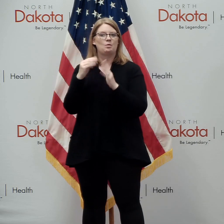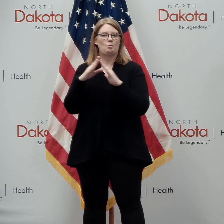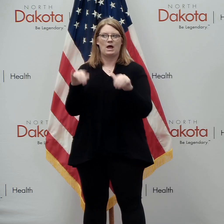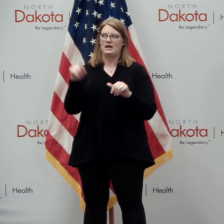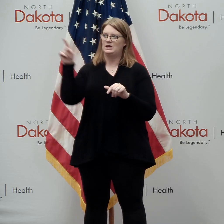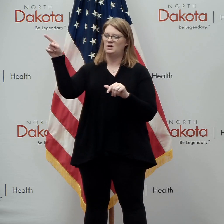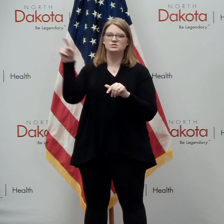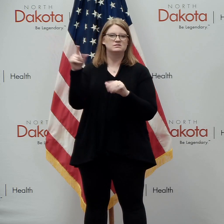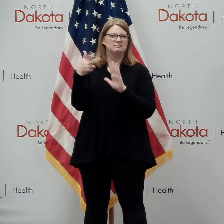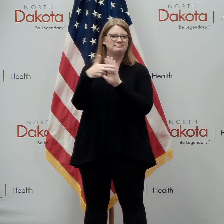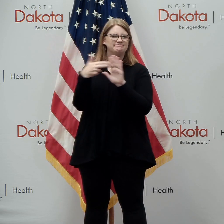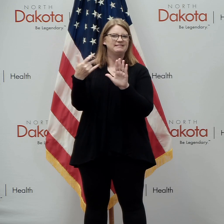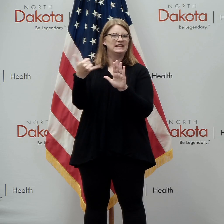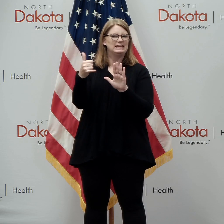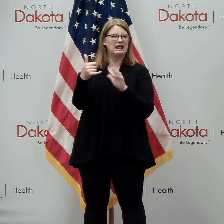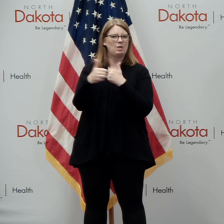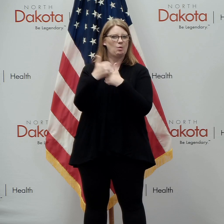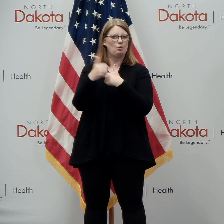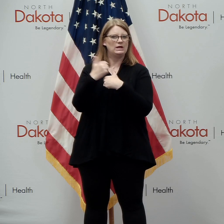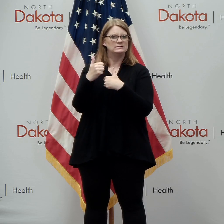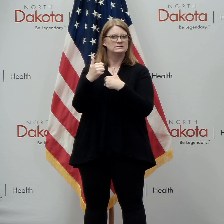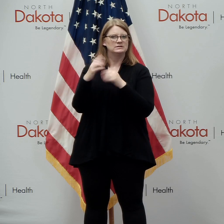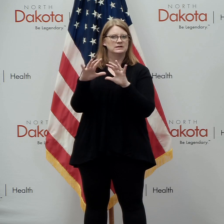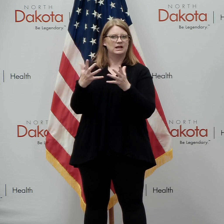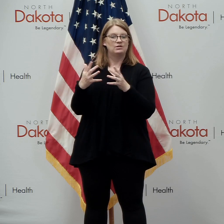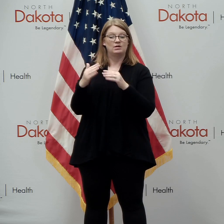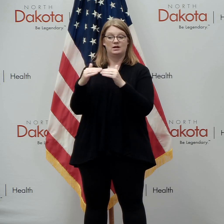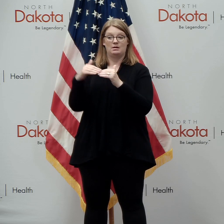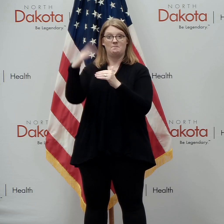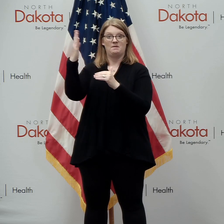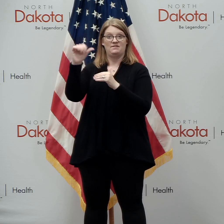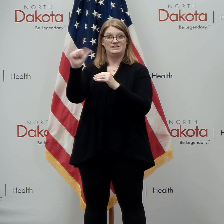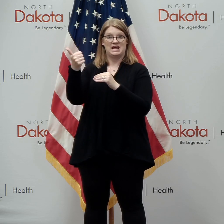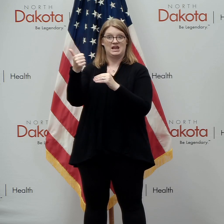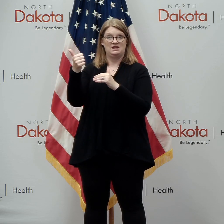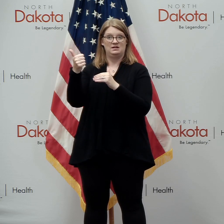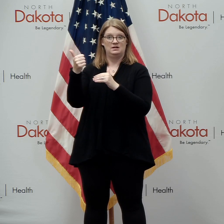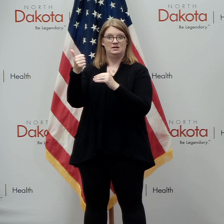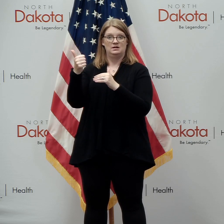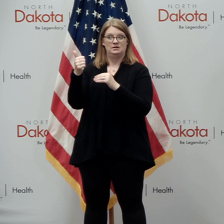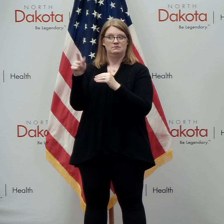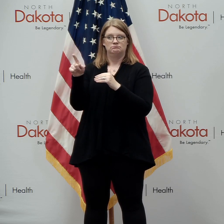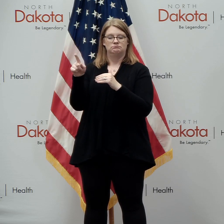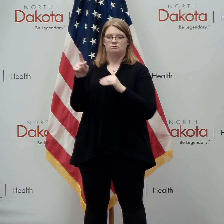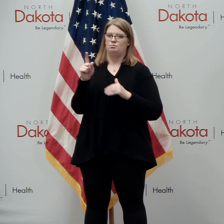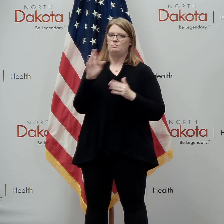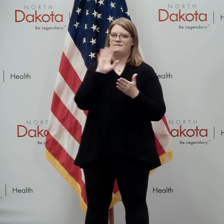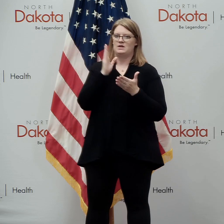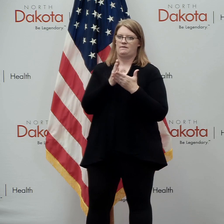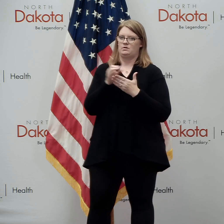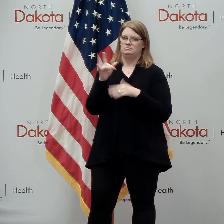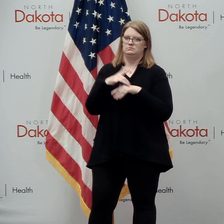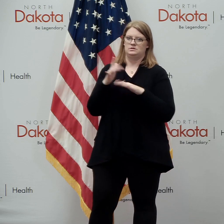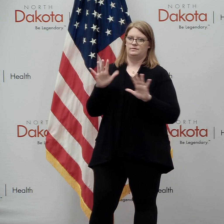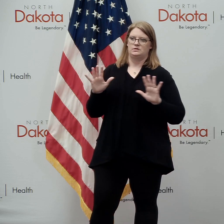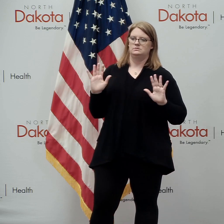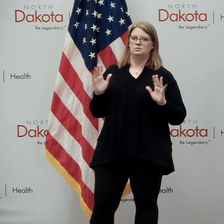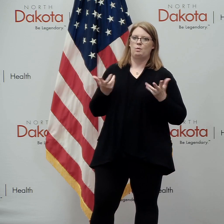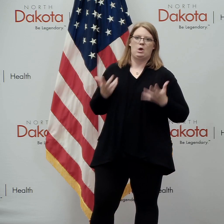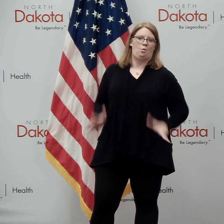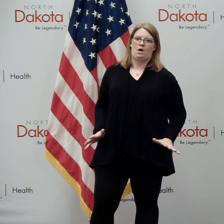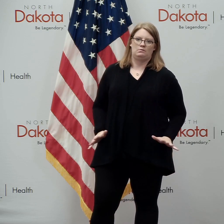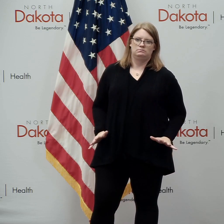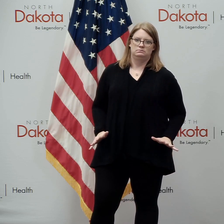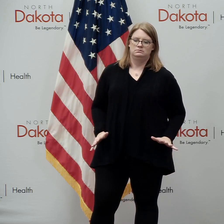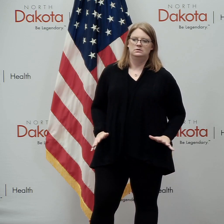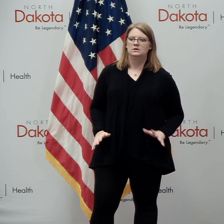the yellow or risk category, and above 10 is a place where we have never been and don't want to go as a state.